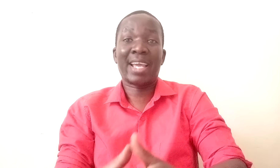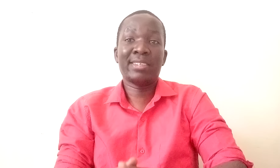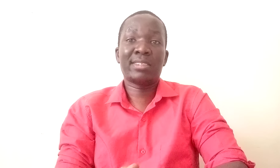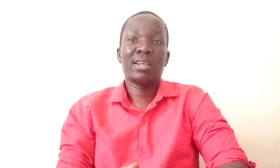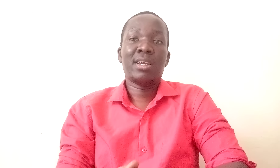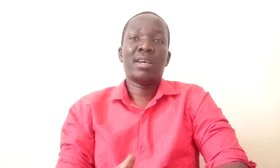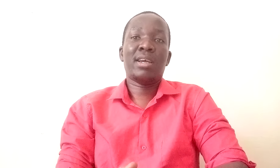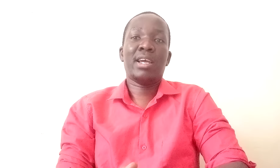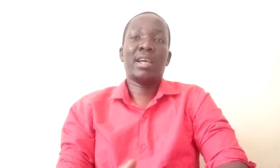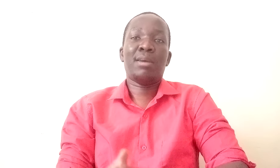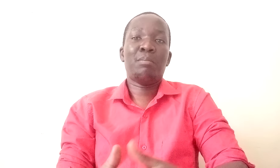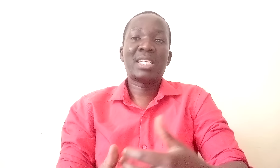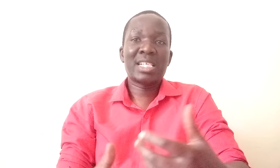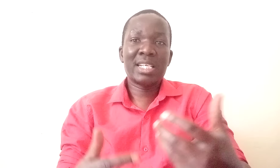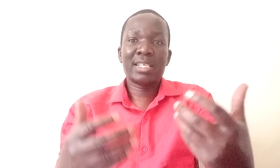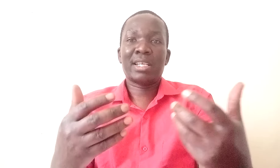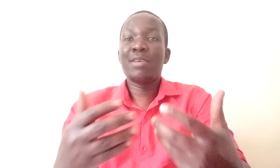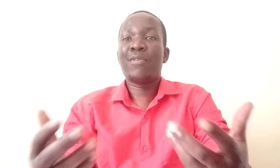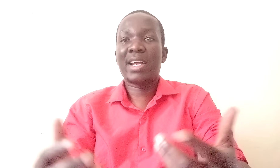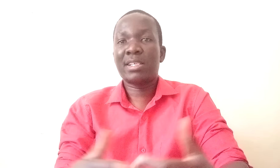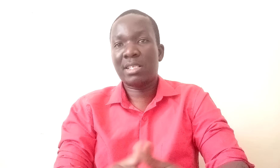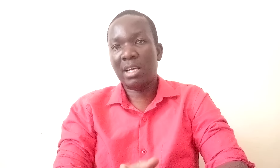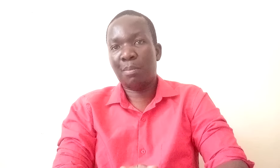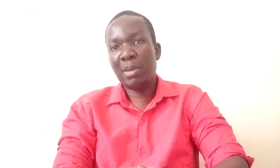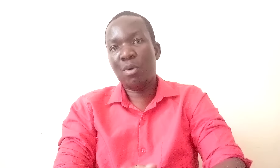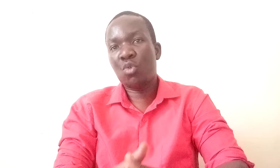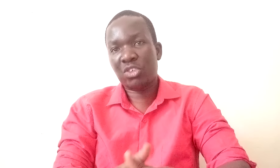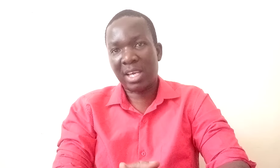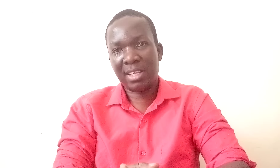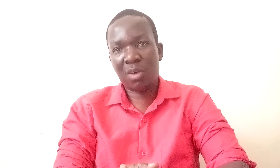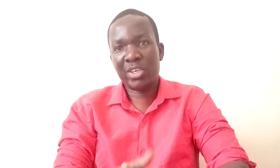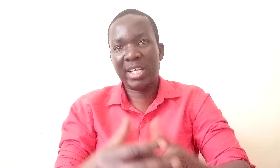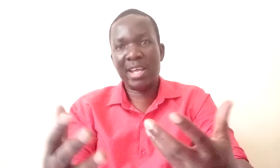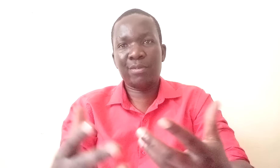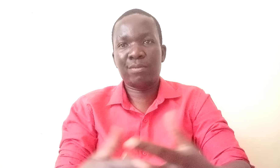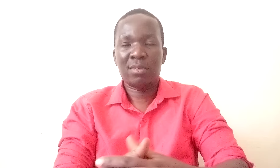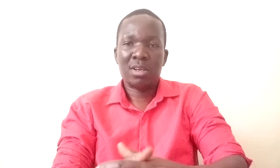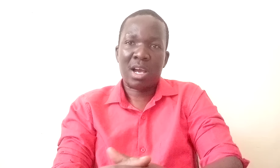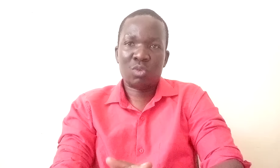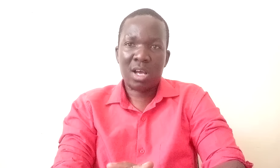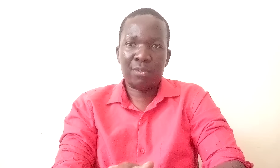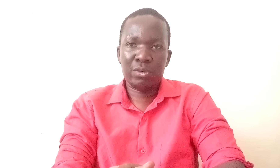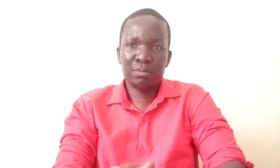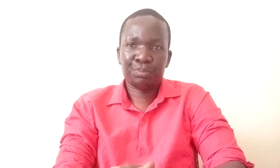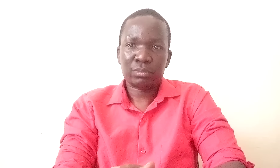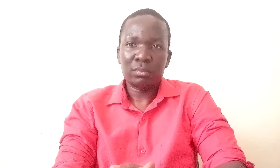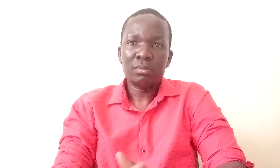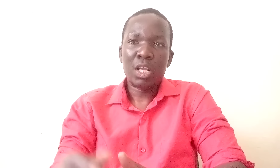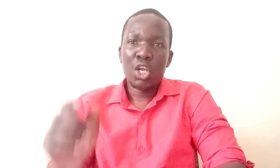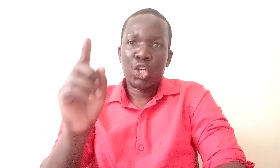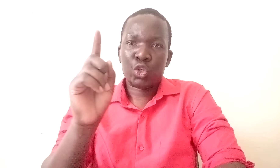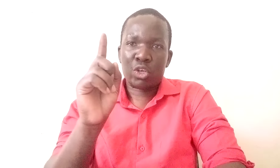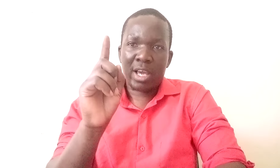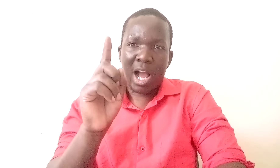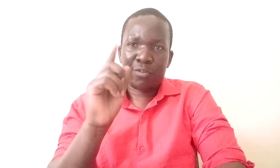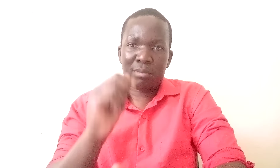signs, meeting different people who know sign language, the deaf and what have you. So the